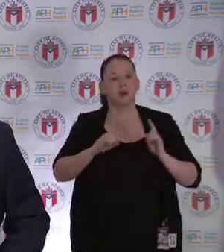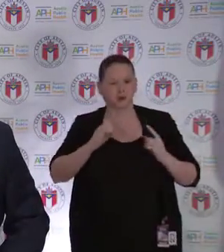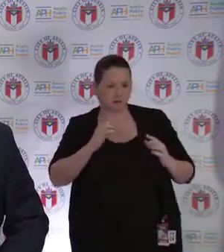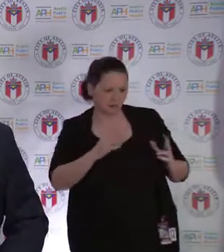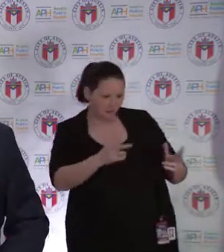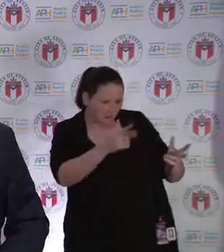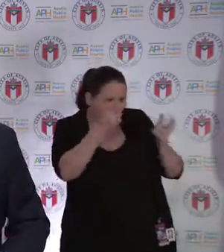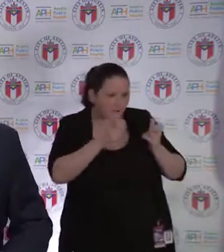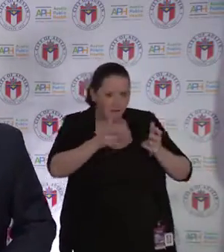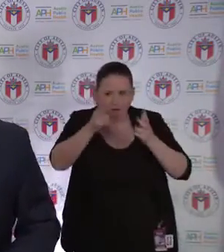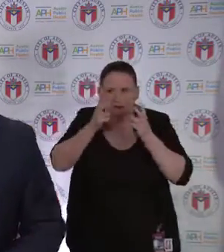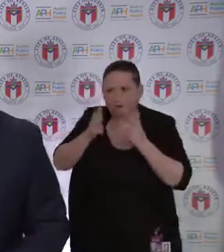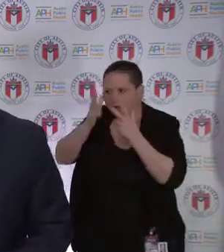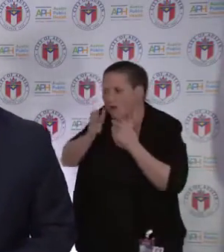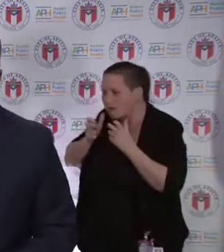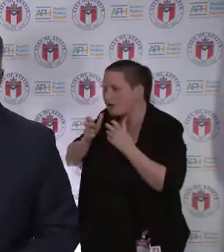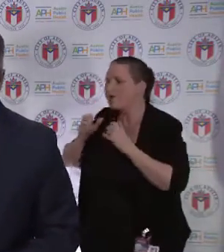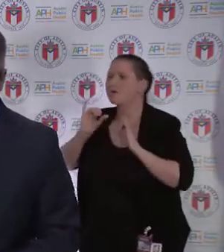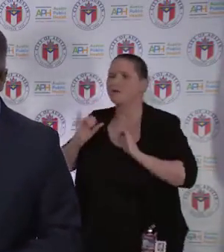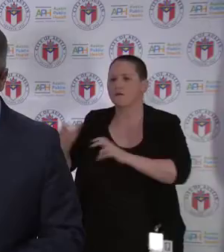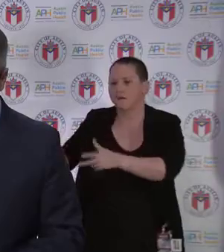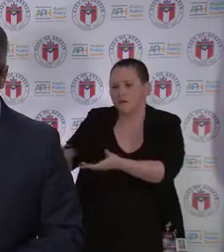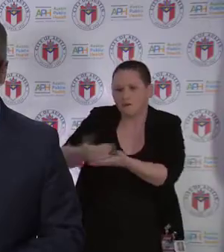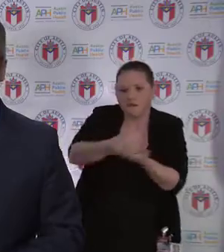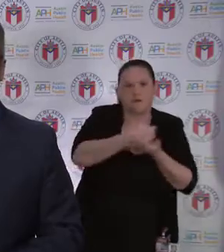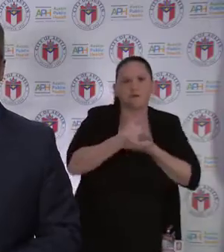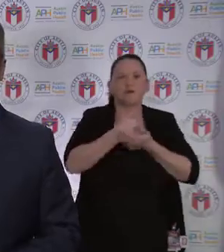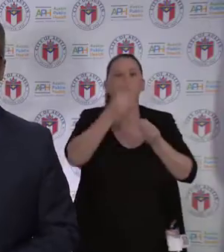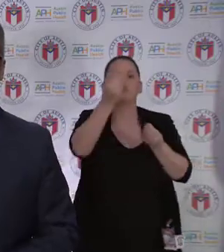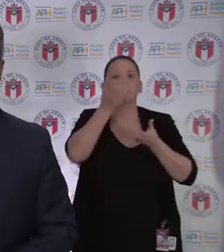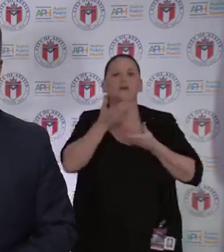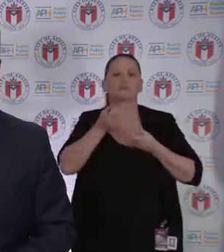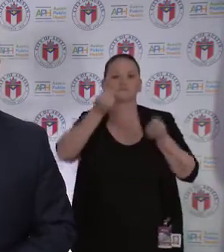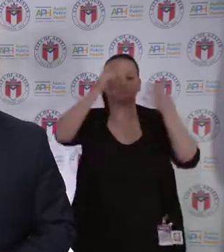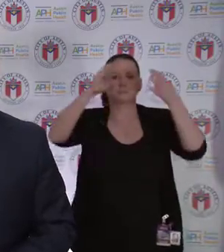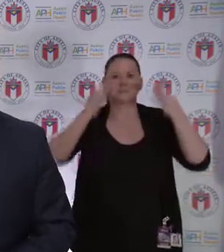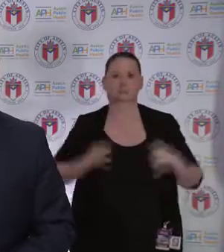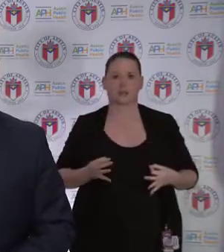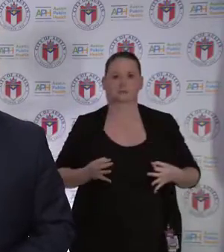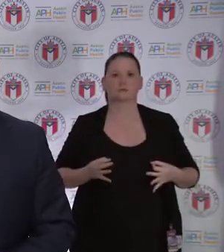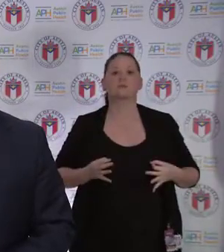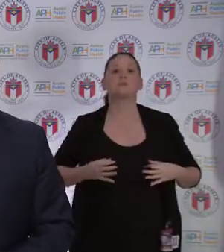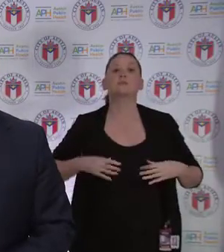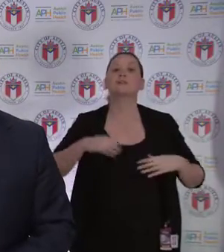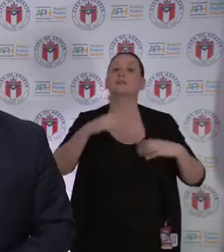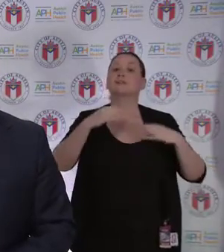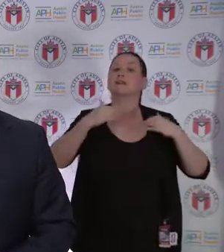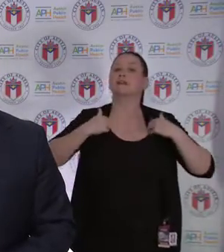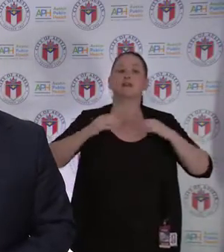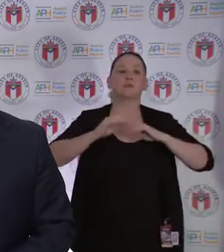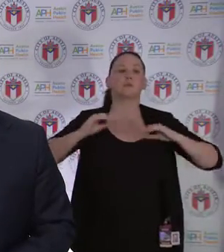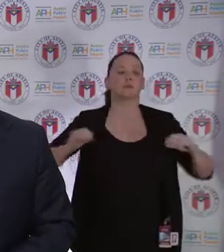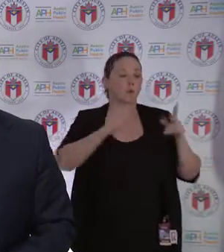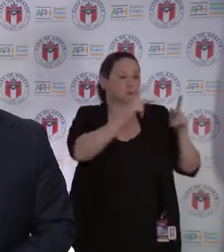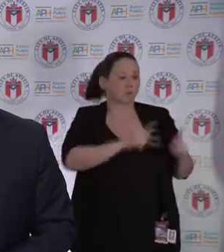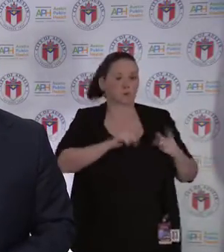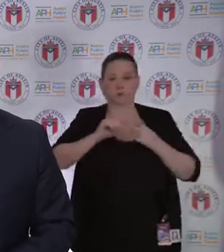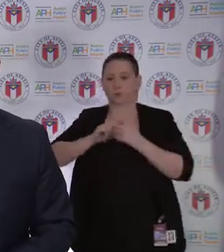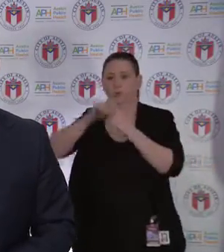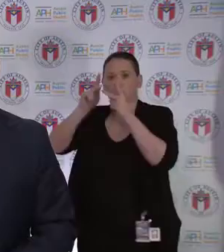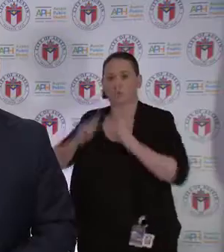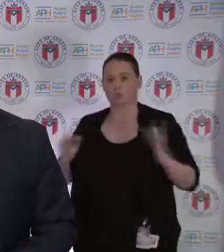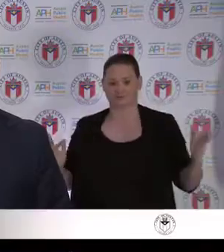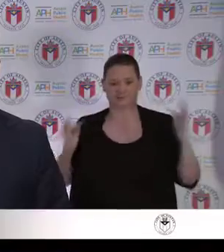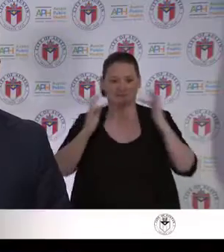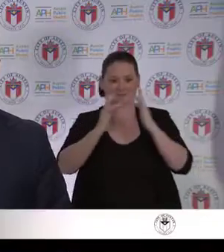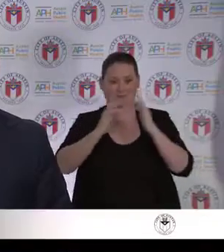prevention and consultation with our experts. While we don't have confirmation of person-to-person spread in this community,